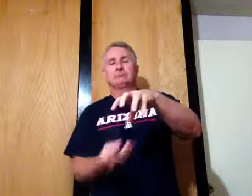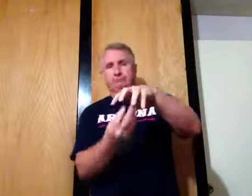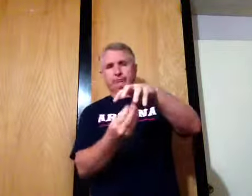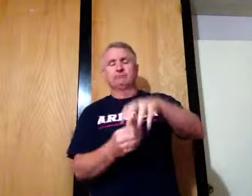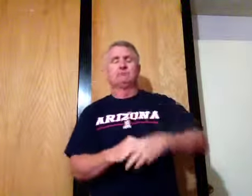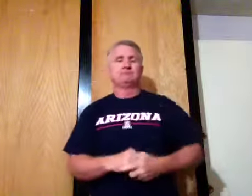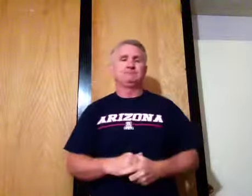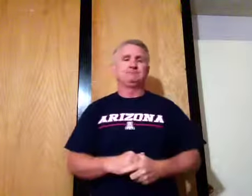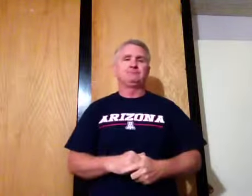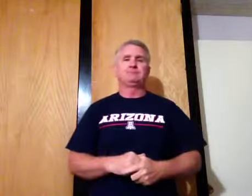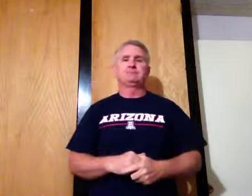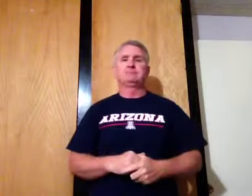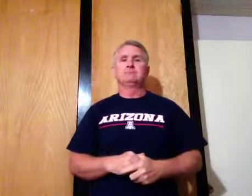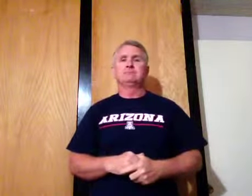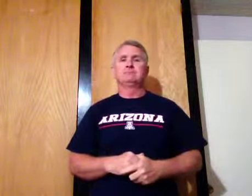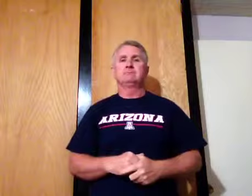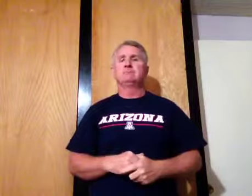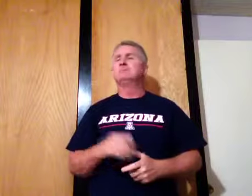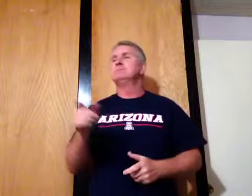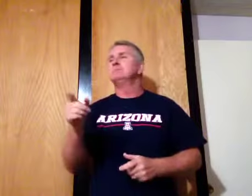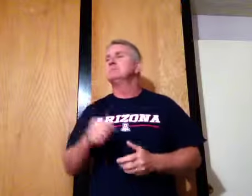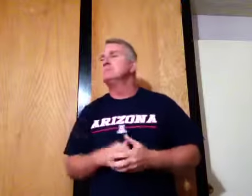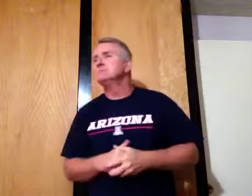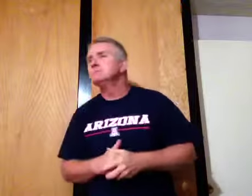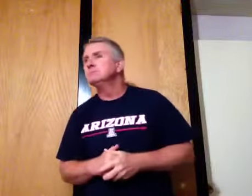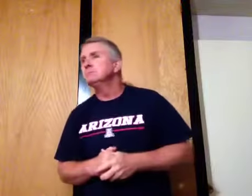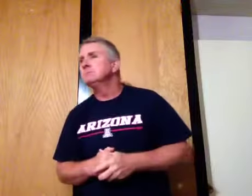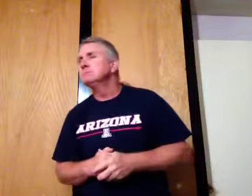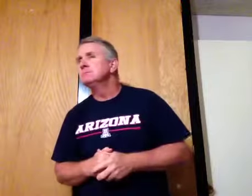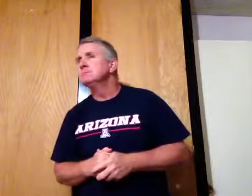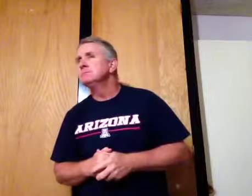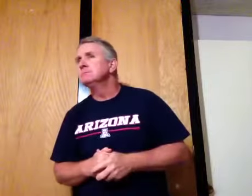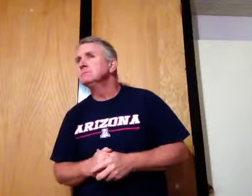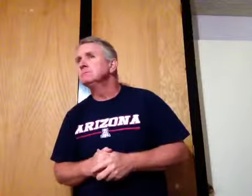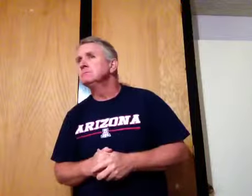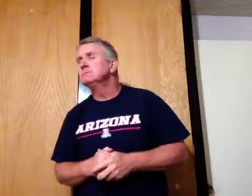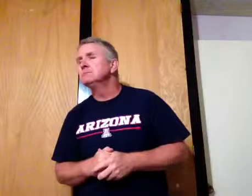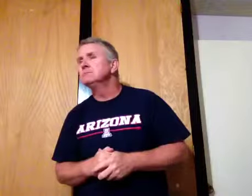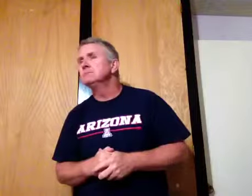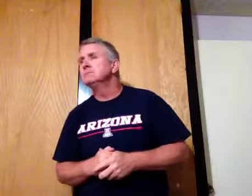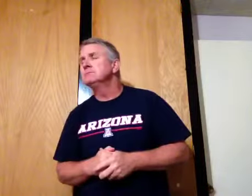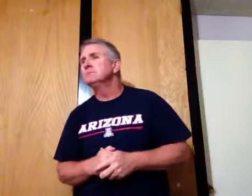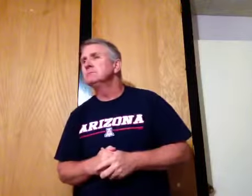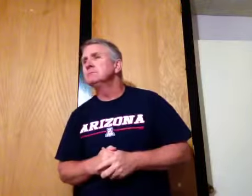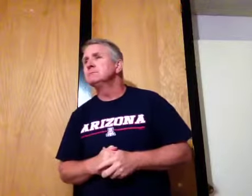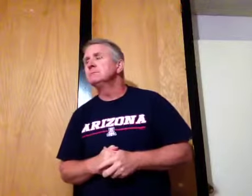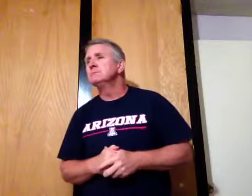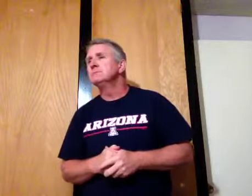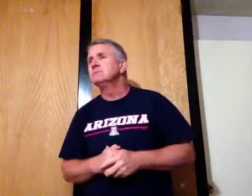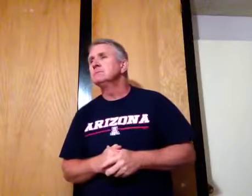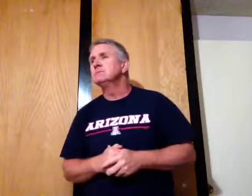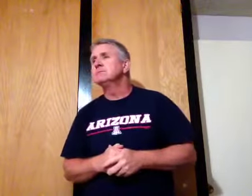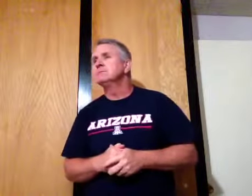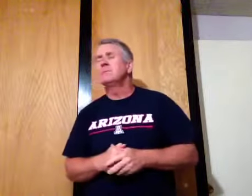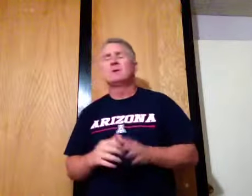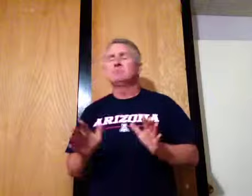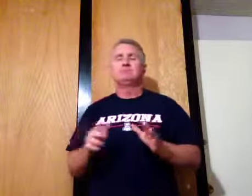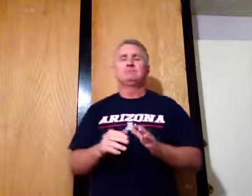have a cold glass of water, and then, a picture from the book. Exactly. You take a cold glass